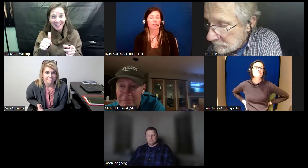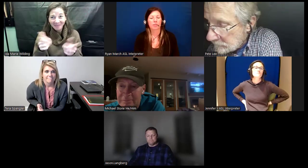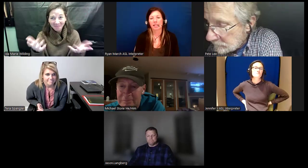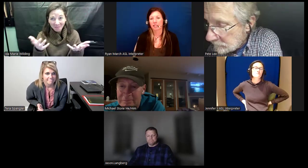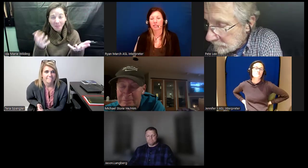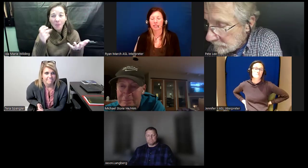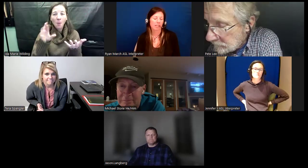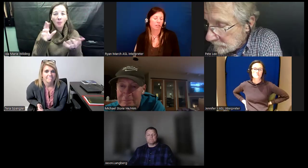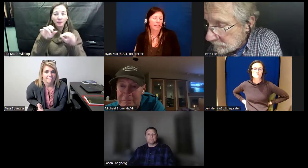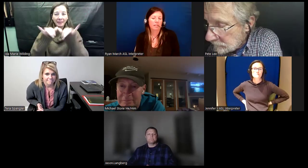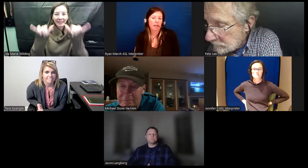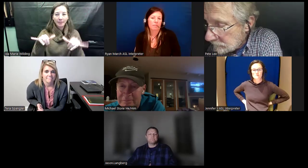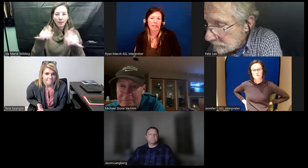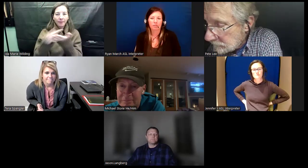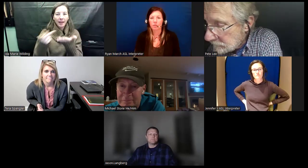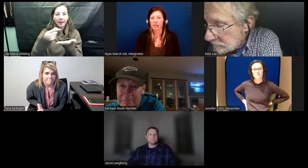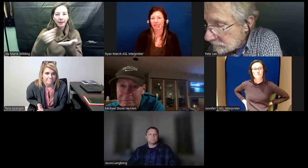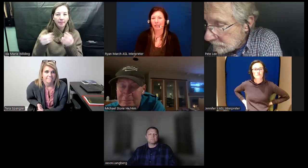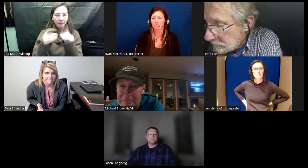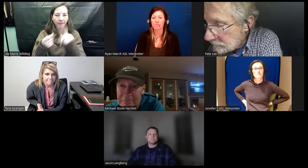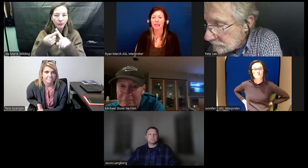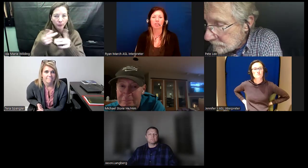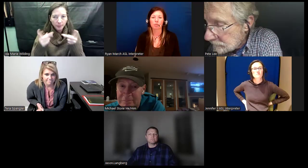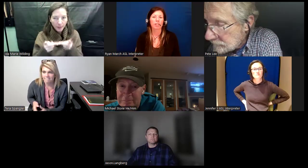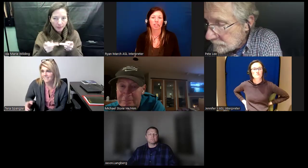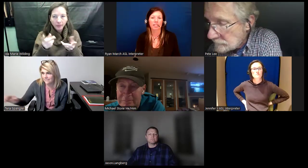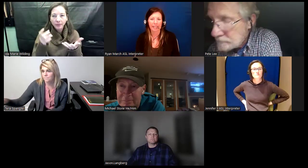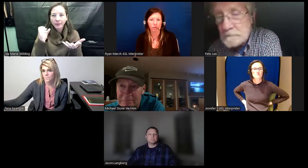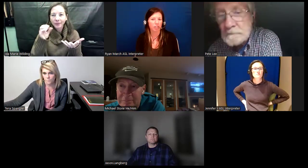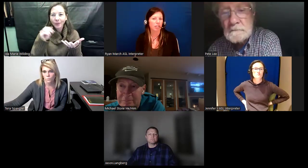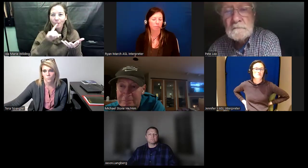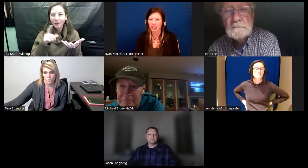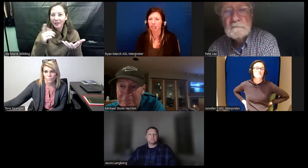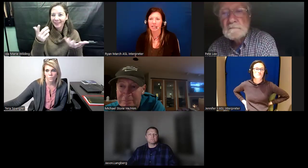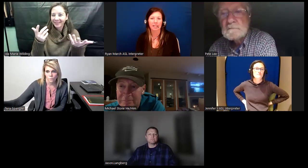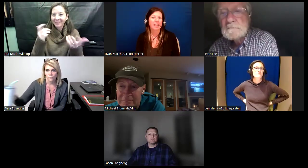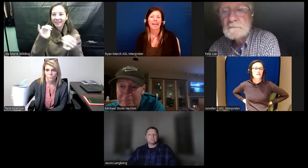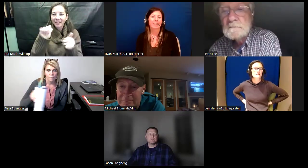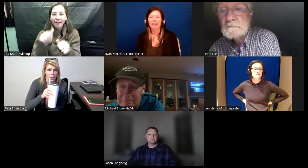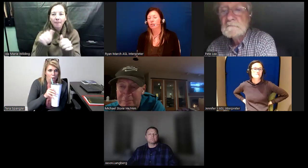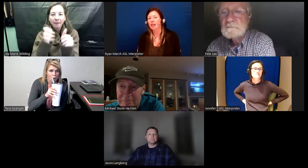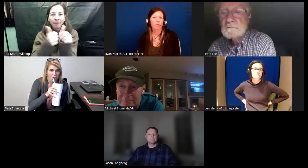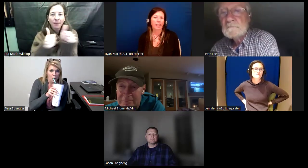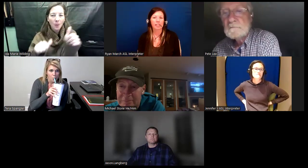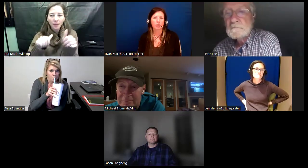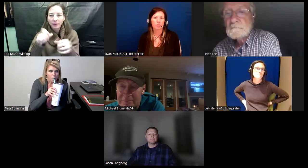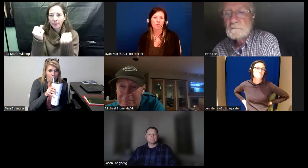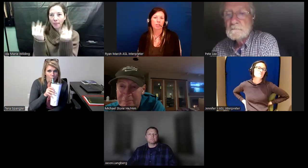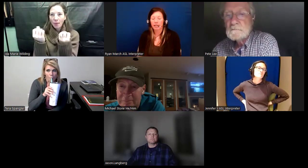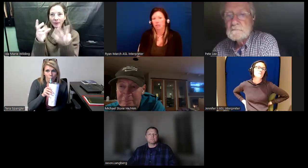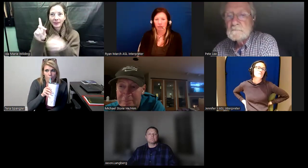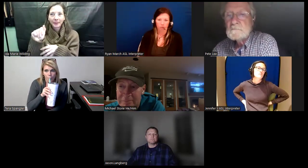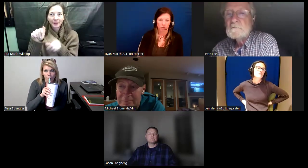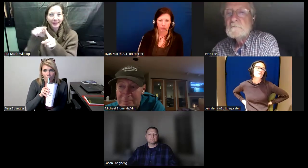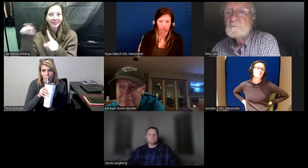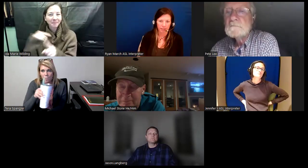language surprised, they're considered like dumb and they don't know anything, but it's truly just language deprivation and they don't have a way to